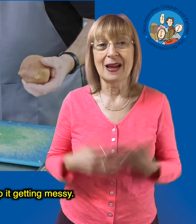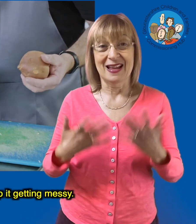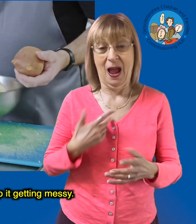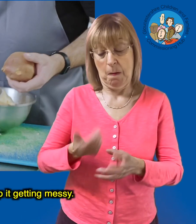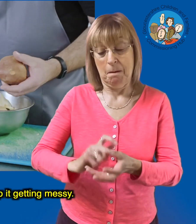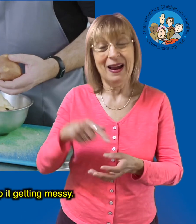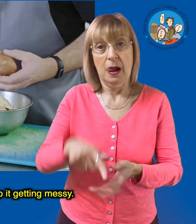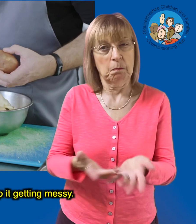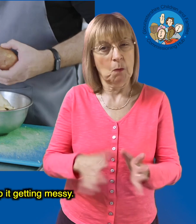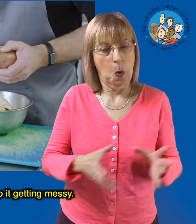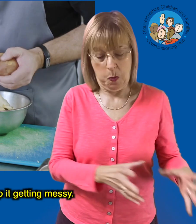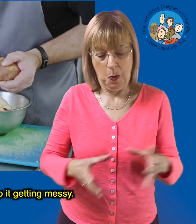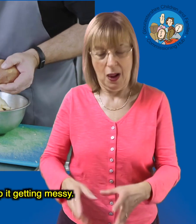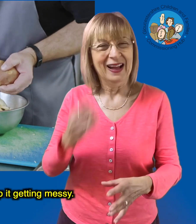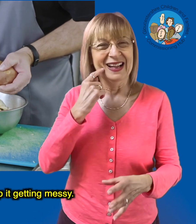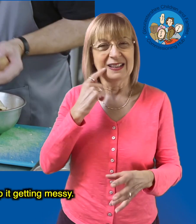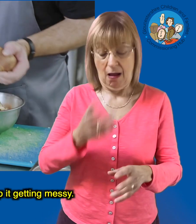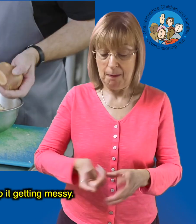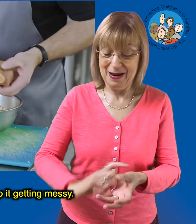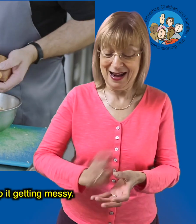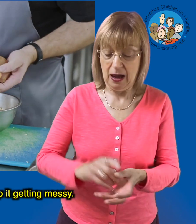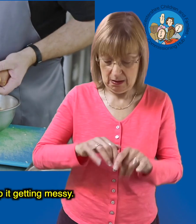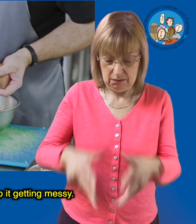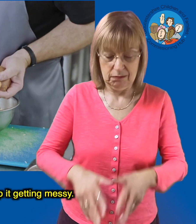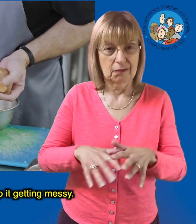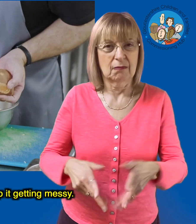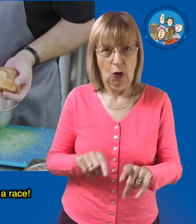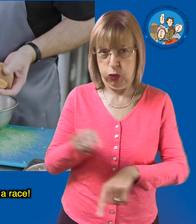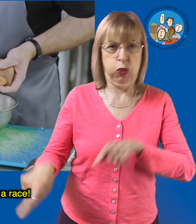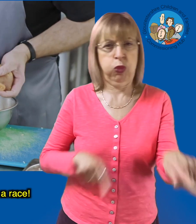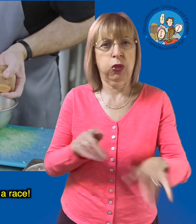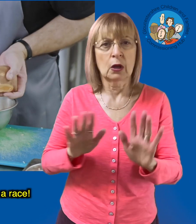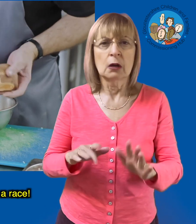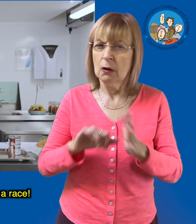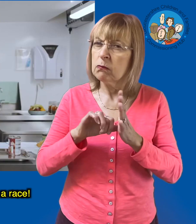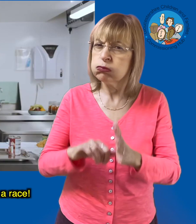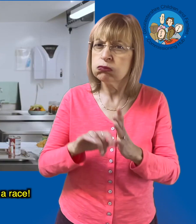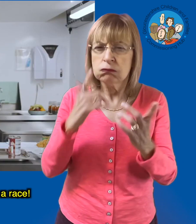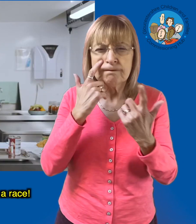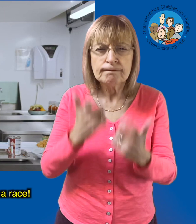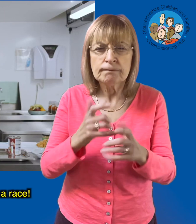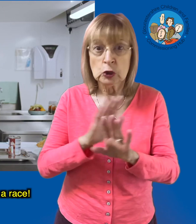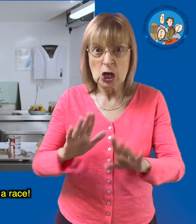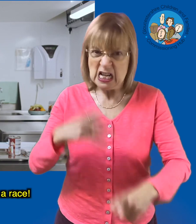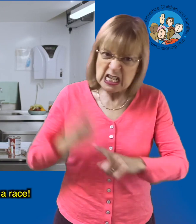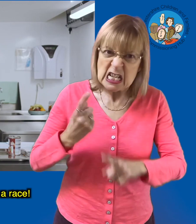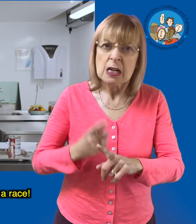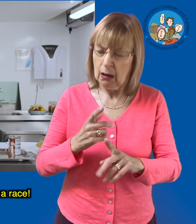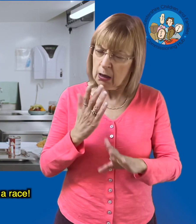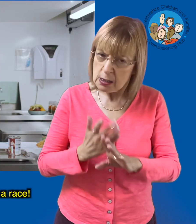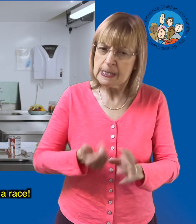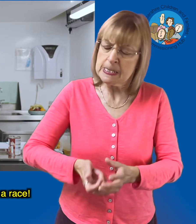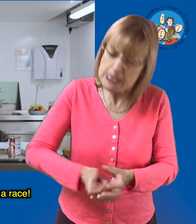this into my waste bowl to save it getting messy. And it is a bit tough,